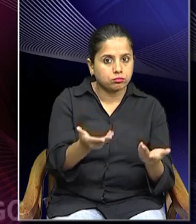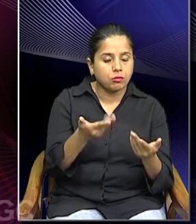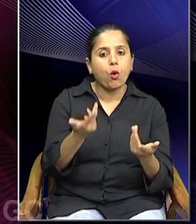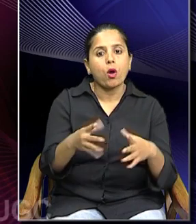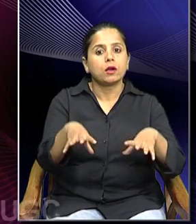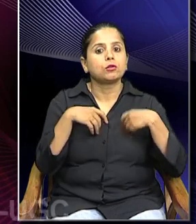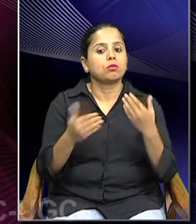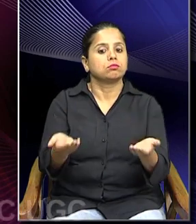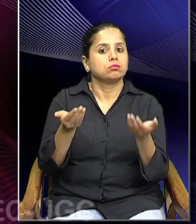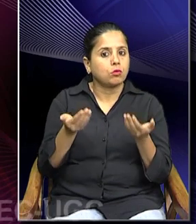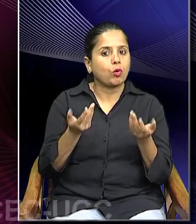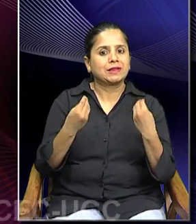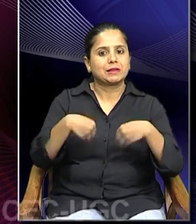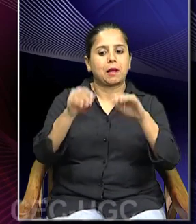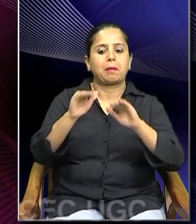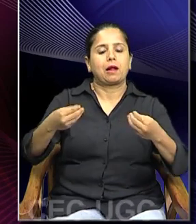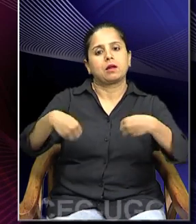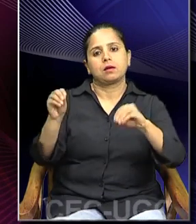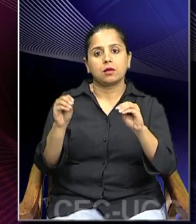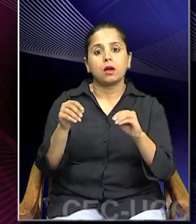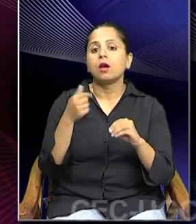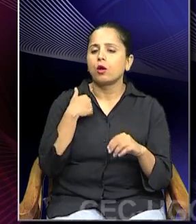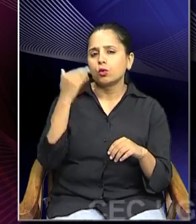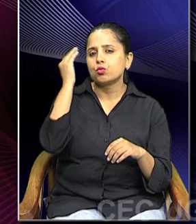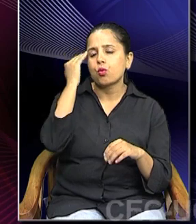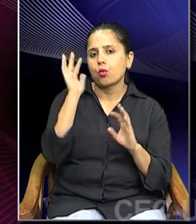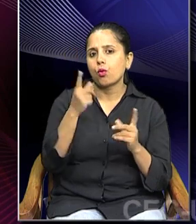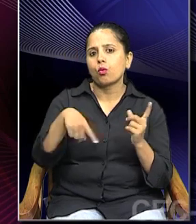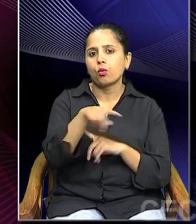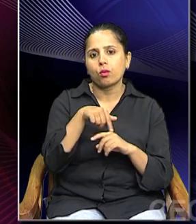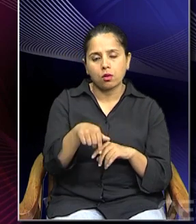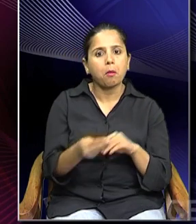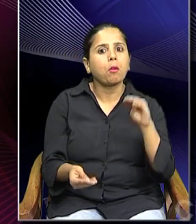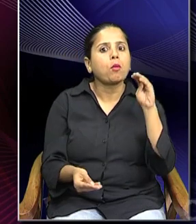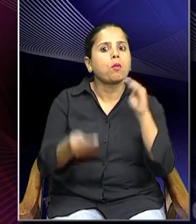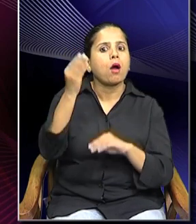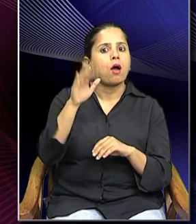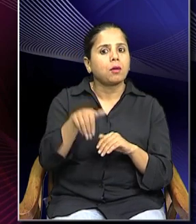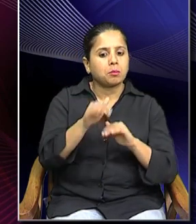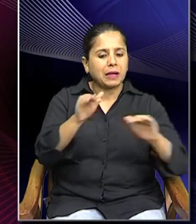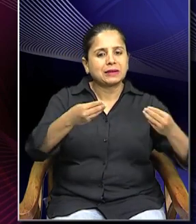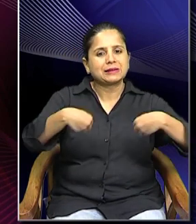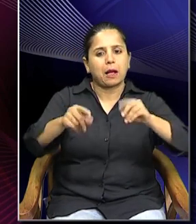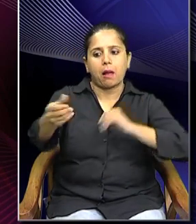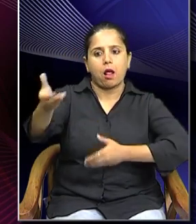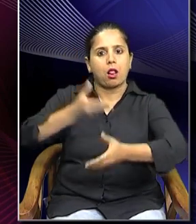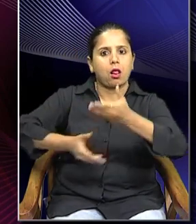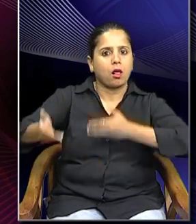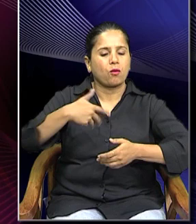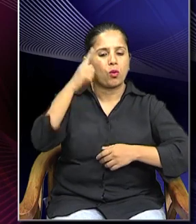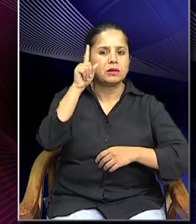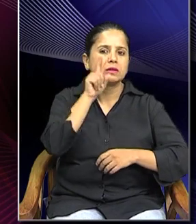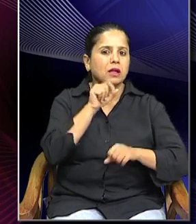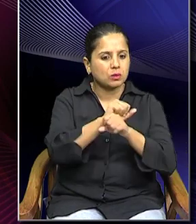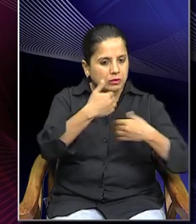adoption and the sale of children. So, we know that there has been increase in trafficking of children for sex work or